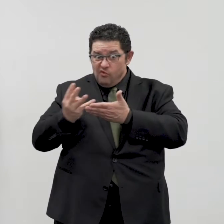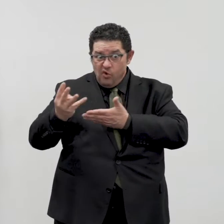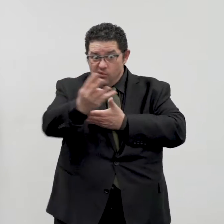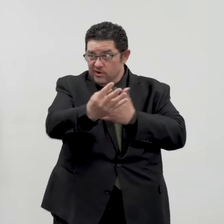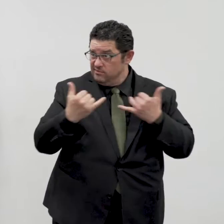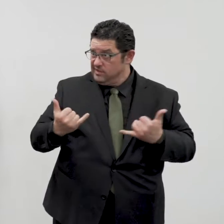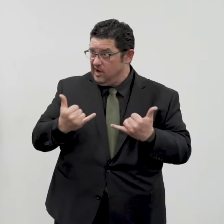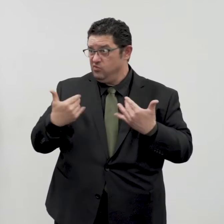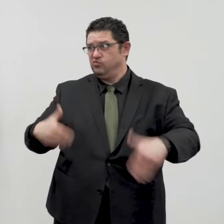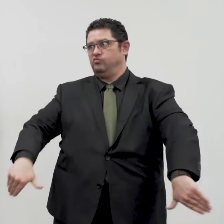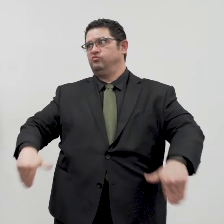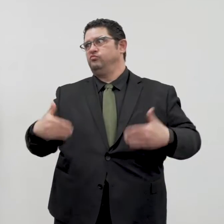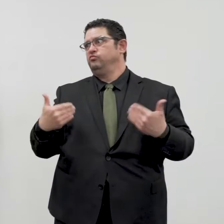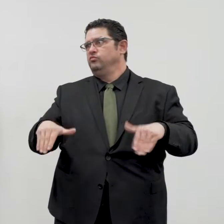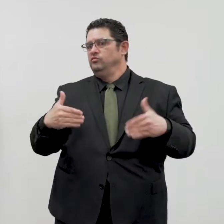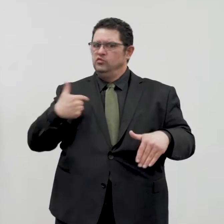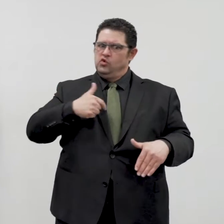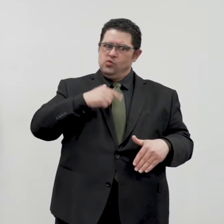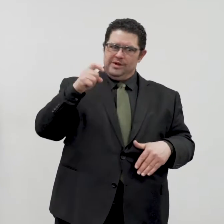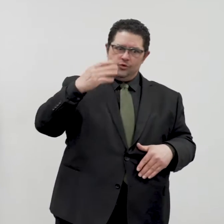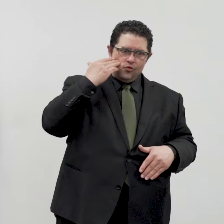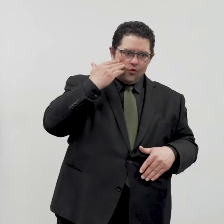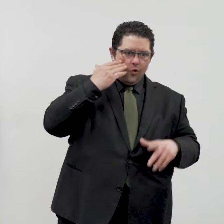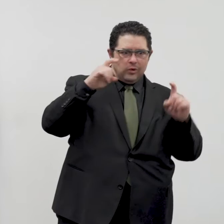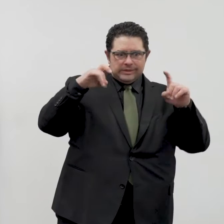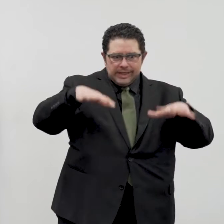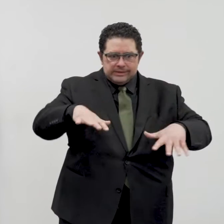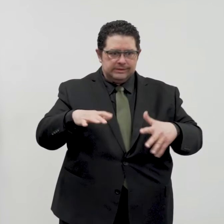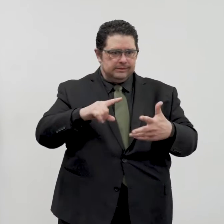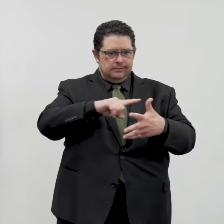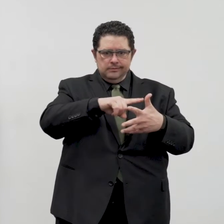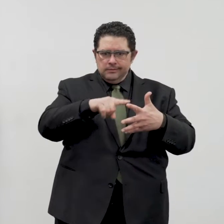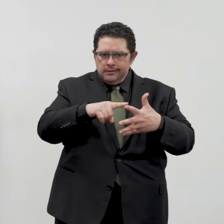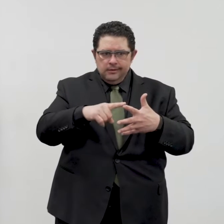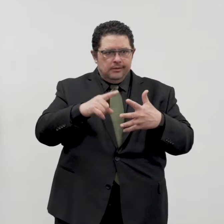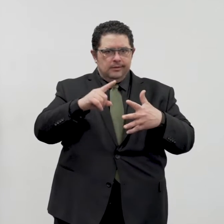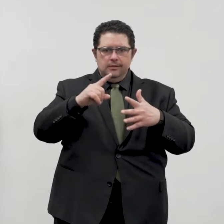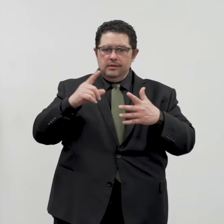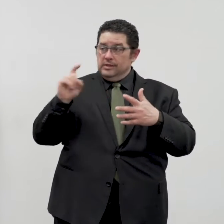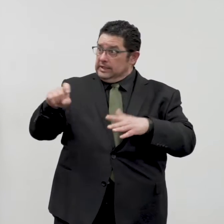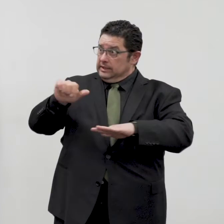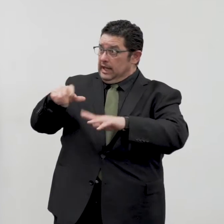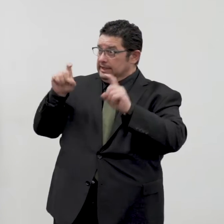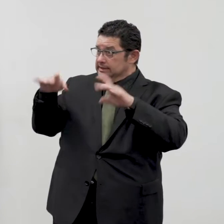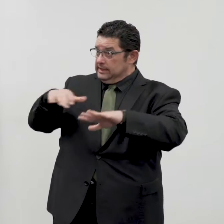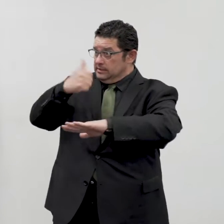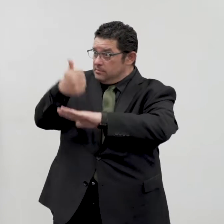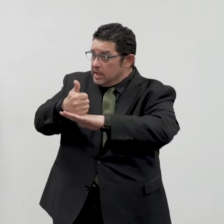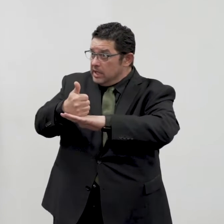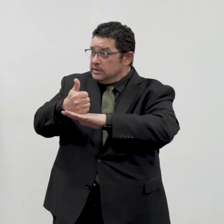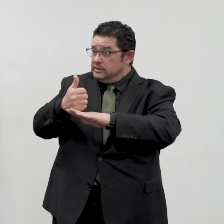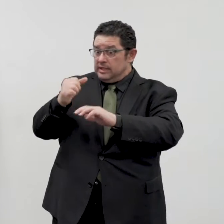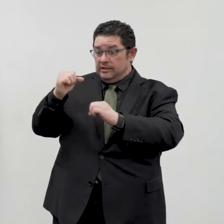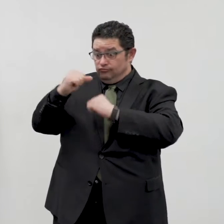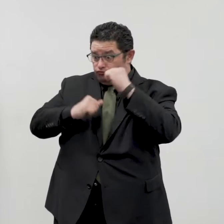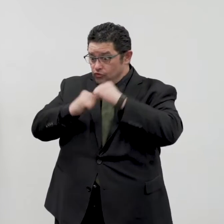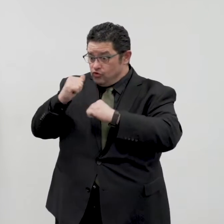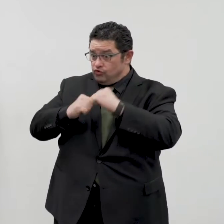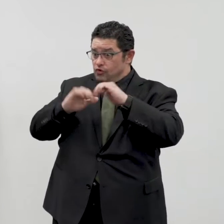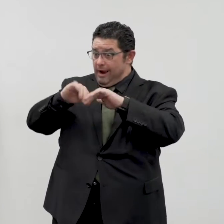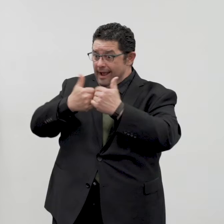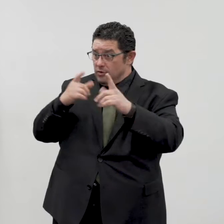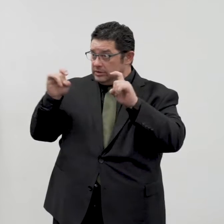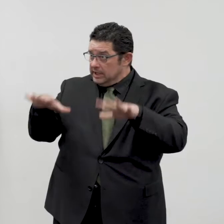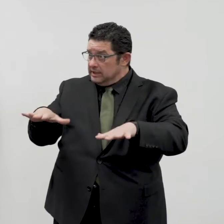We need to know what our testing capacity is in our community. We really need those tests in place. We need that testing infrastructure in place, and we need to know